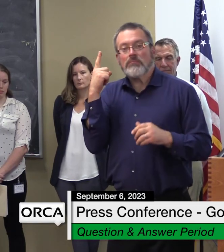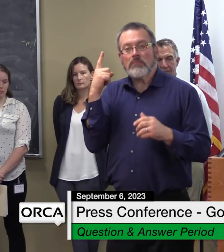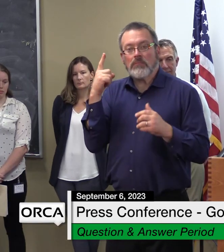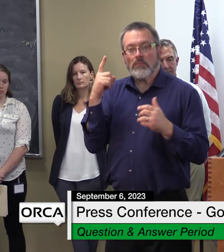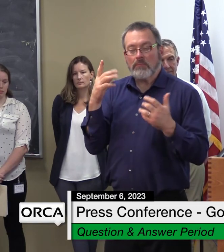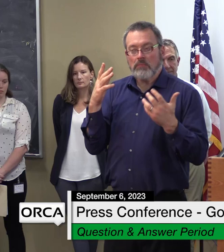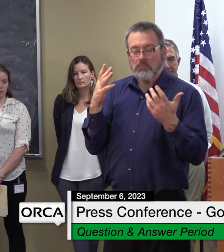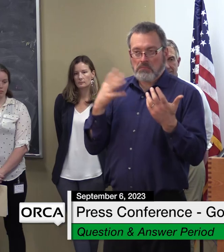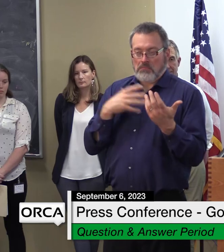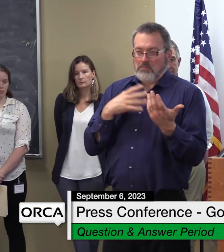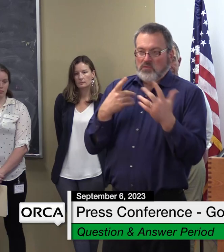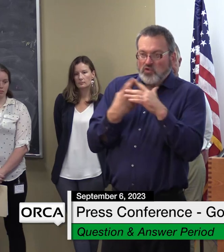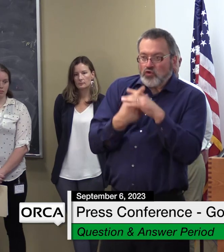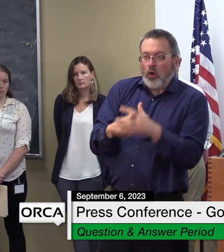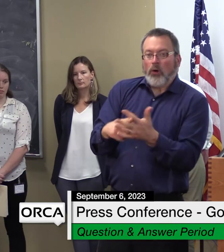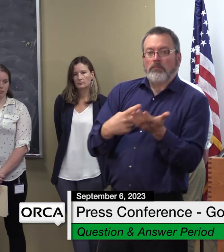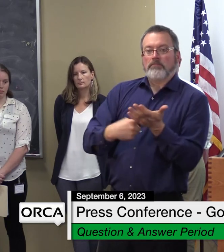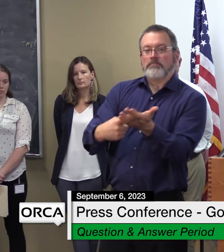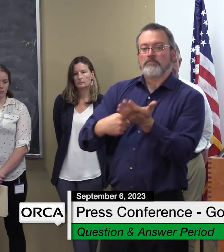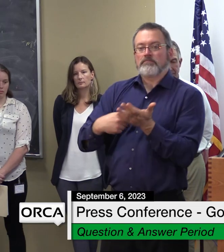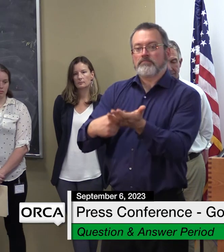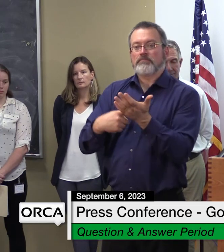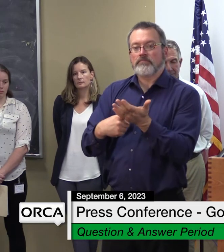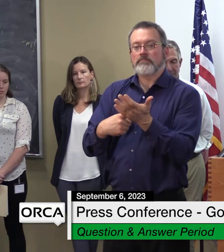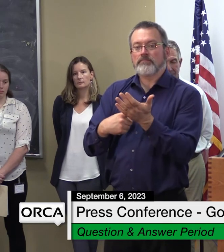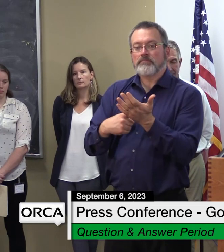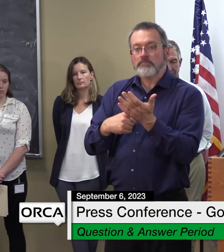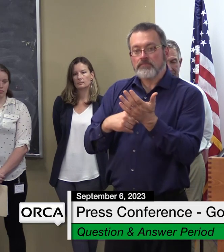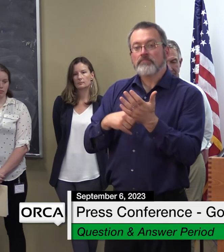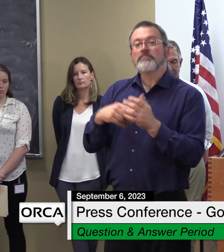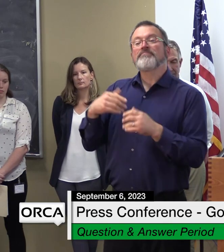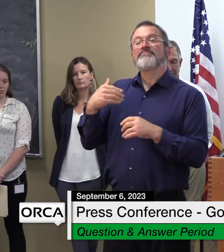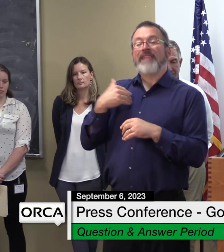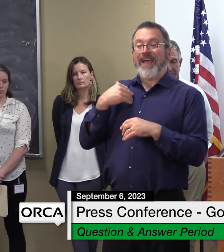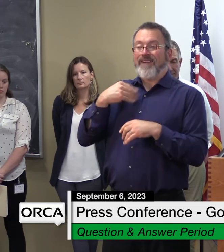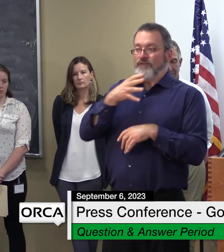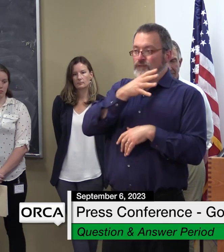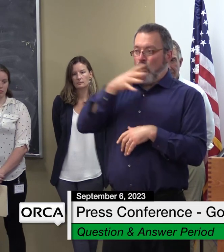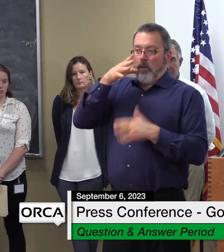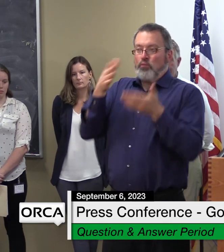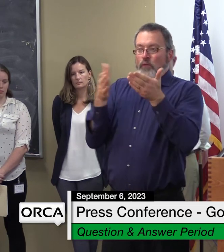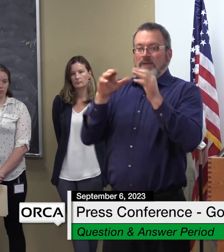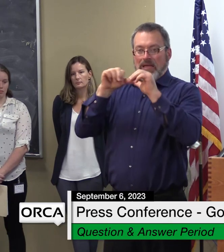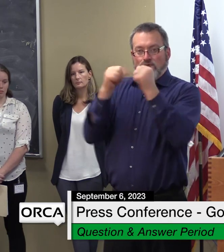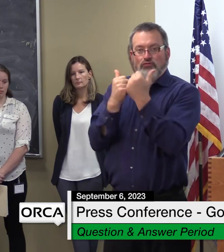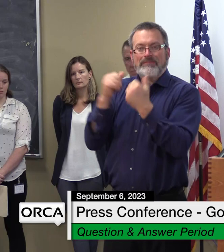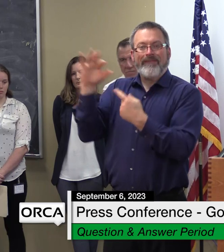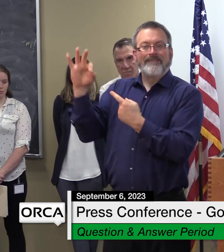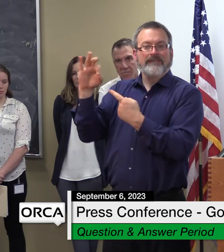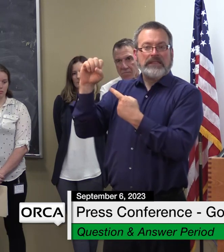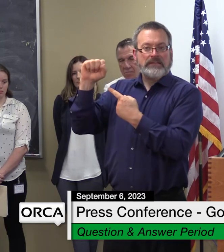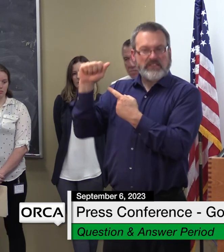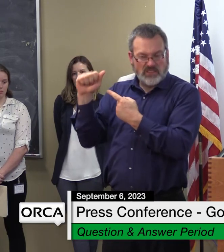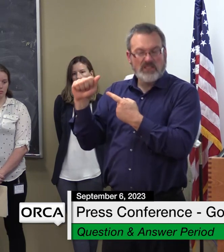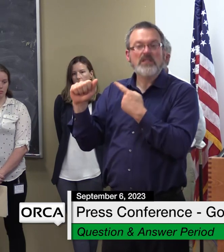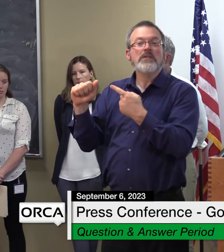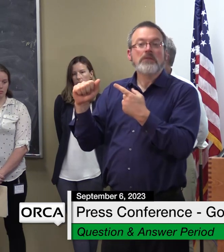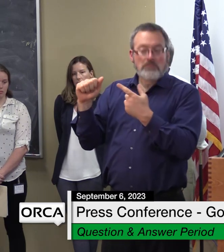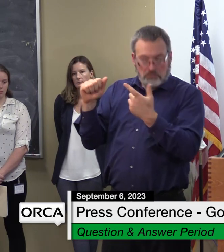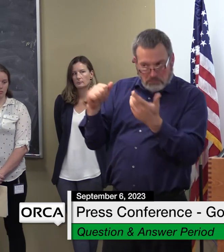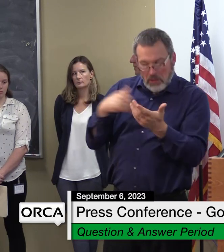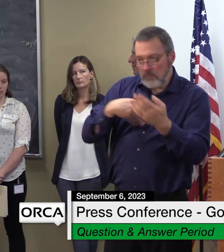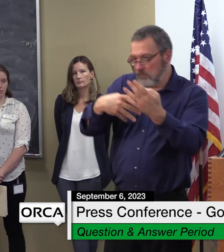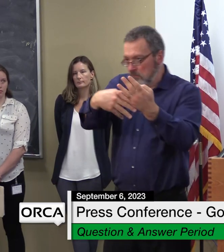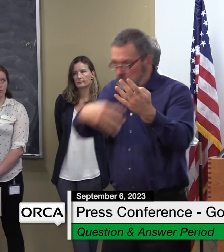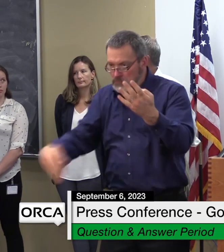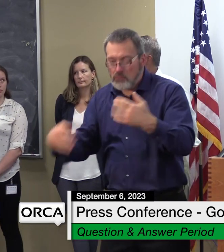the Farm Service Agency. Farmers should reach out to them, look at the programs that they do have through